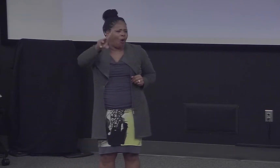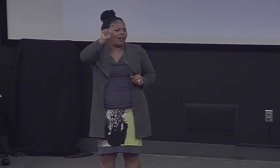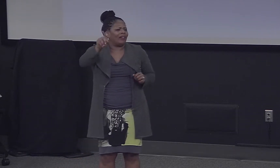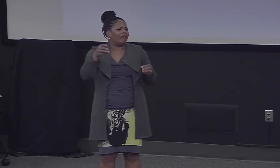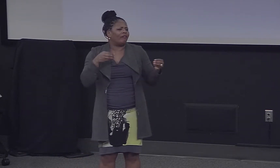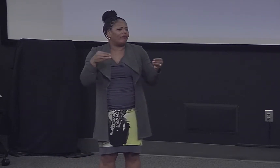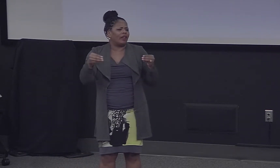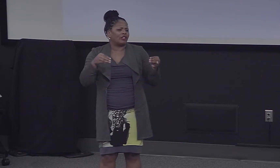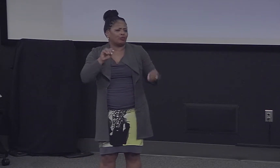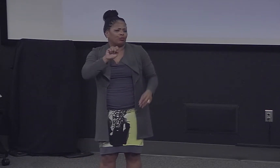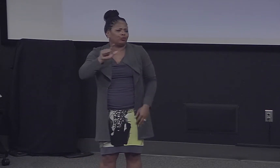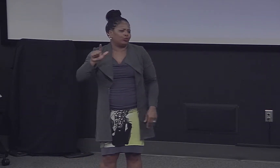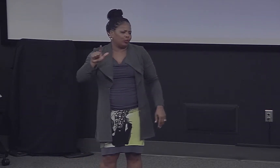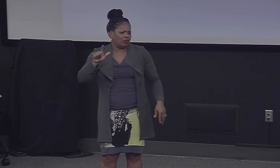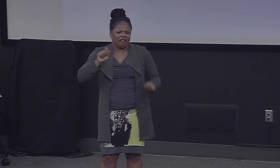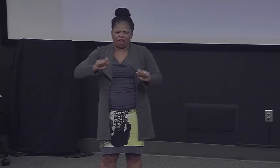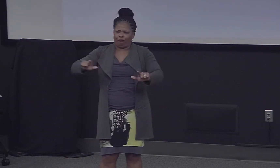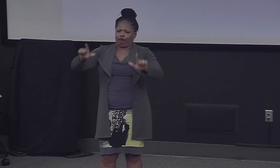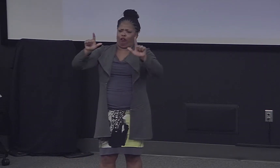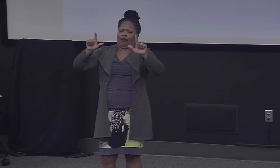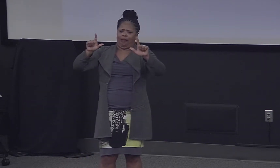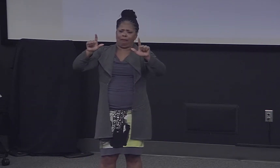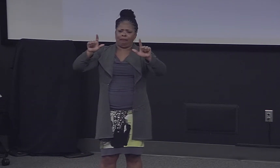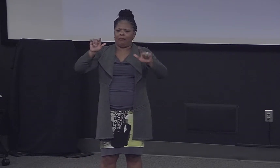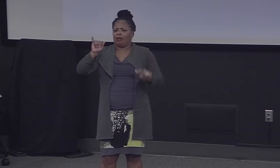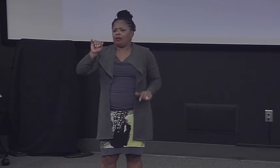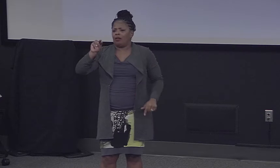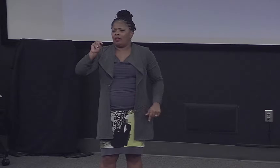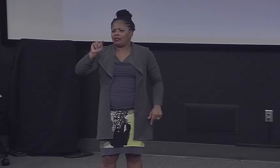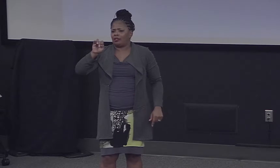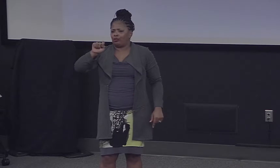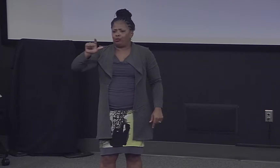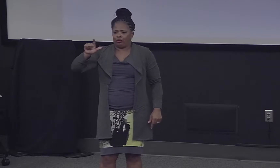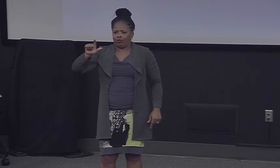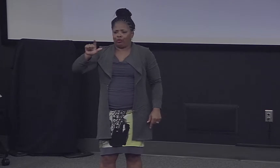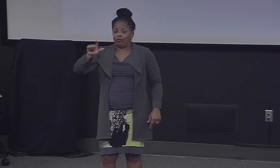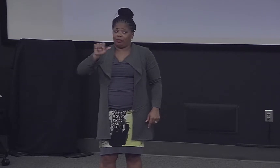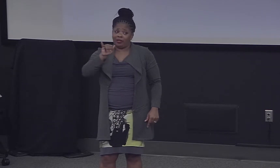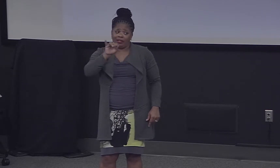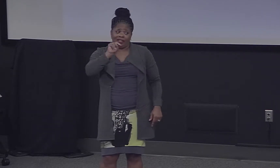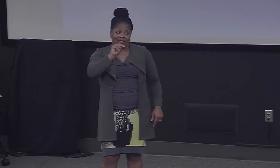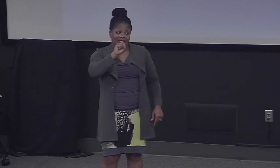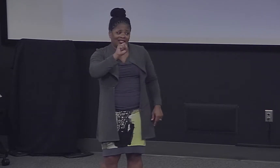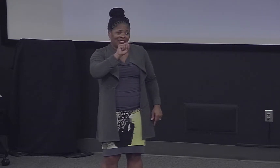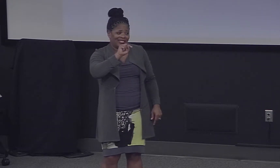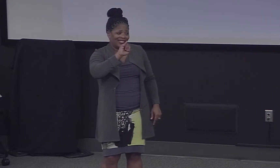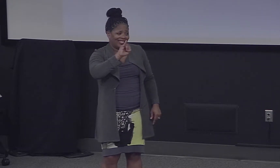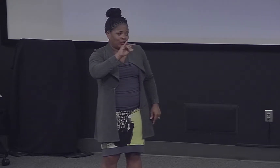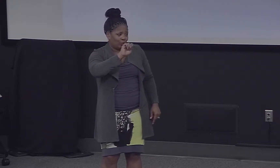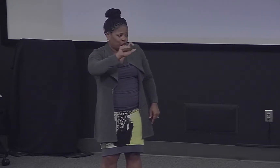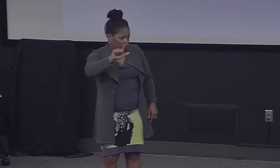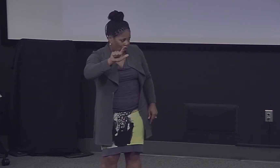So I knew what I wanted to look at, but I had to figure out what type of tool I wanted to use for the research. And I came